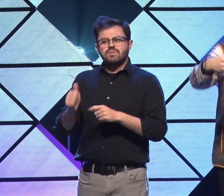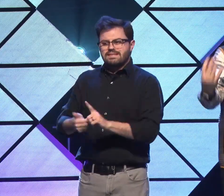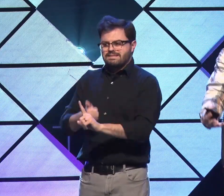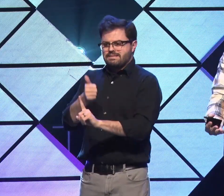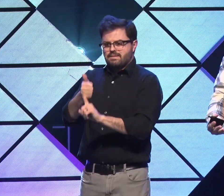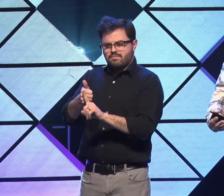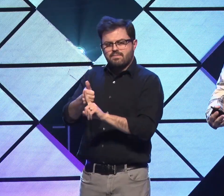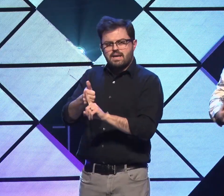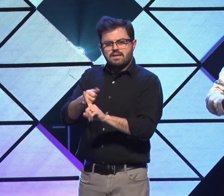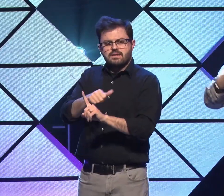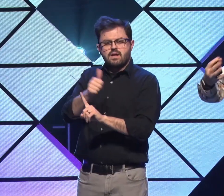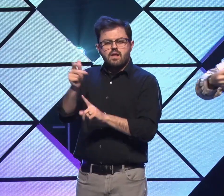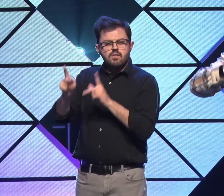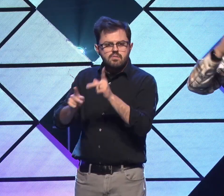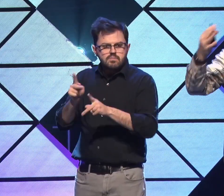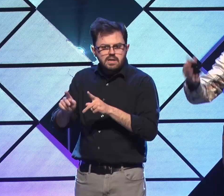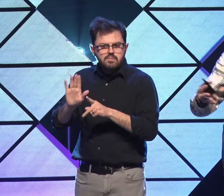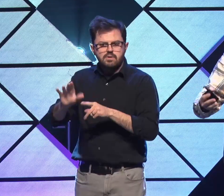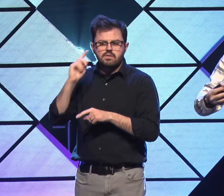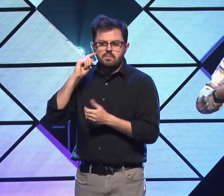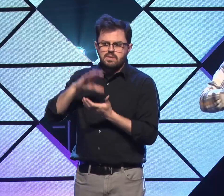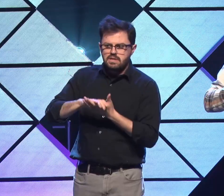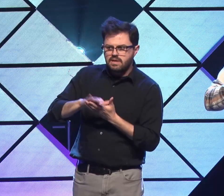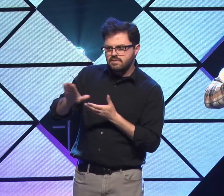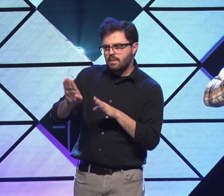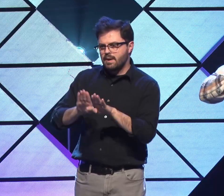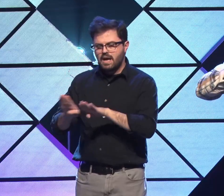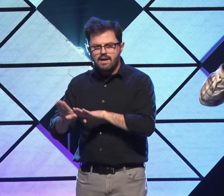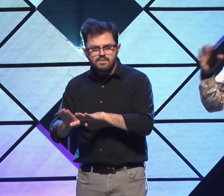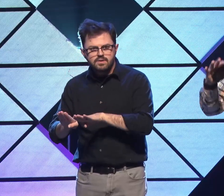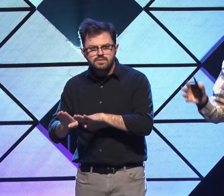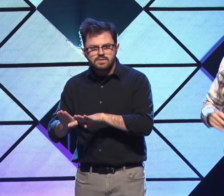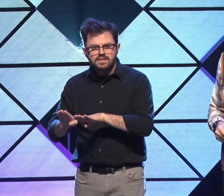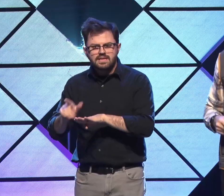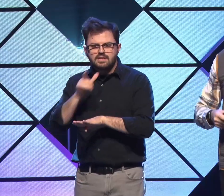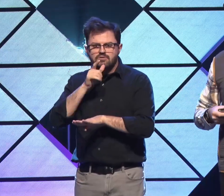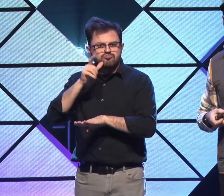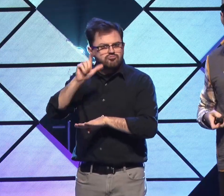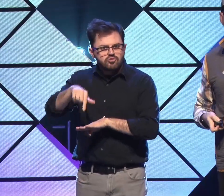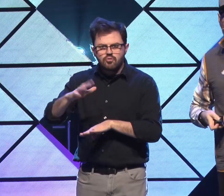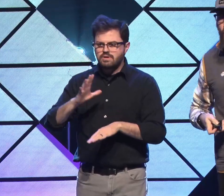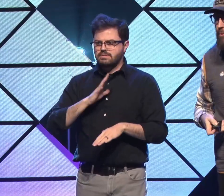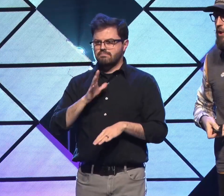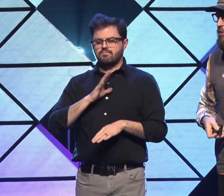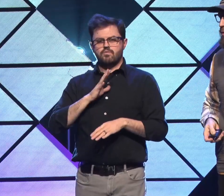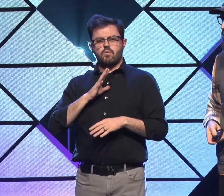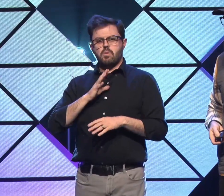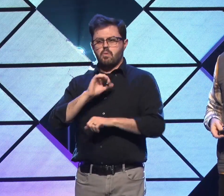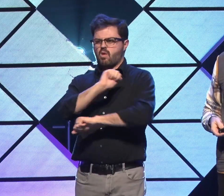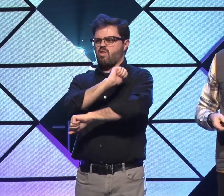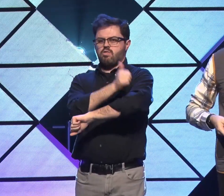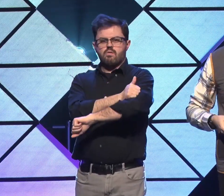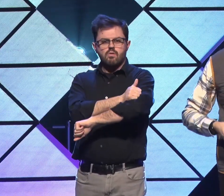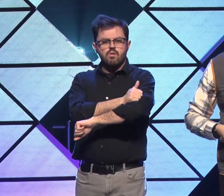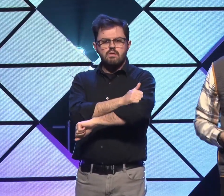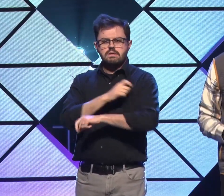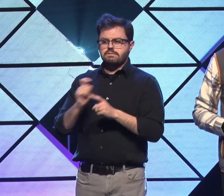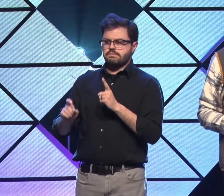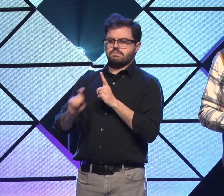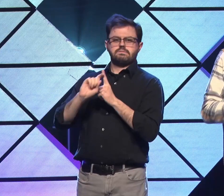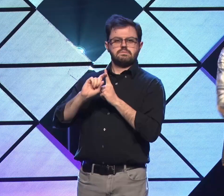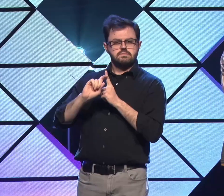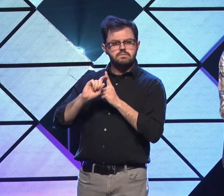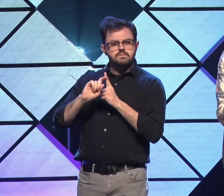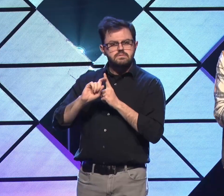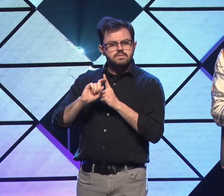shape one another, our beliefs, our behaviors, and it does not rely on having a formal authority or a coercive